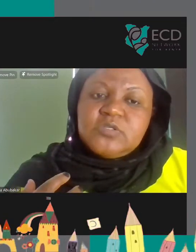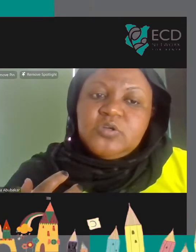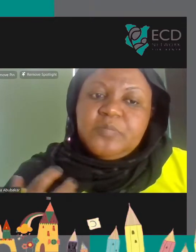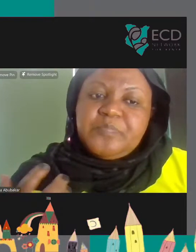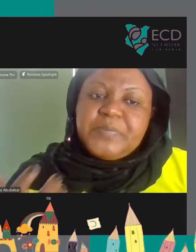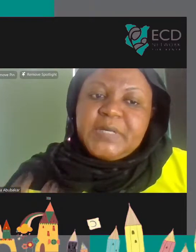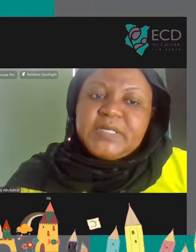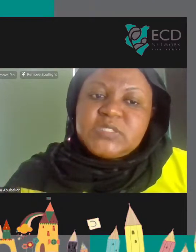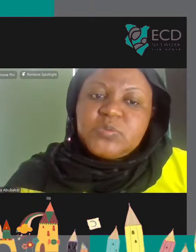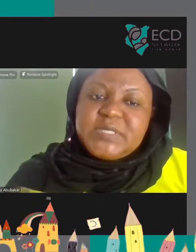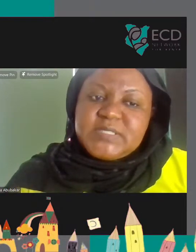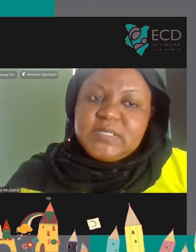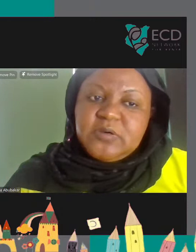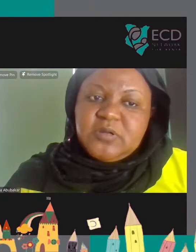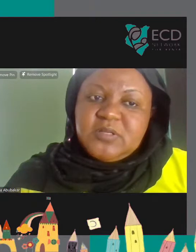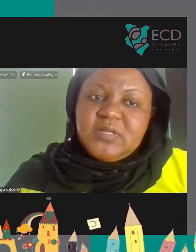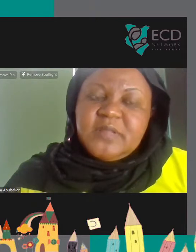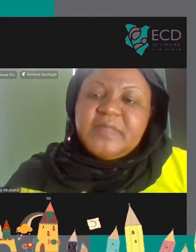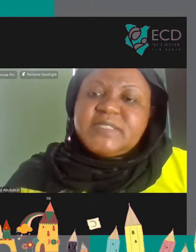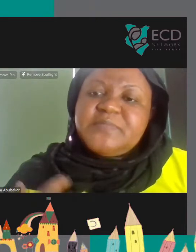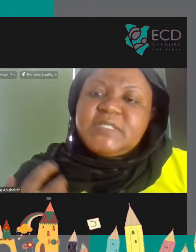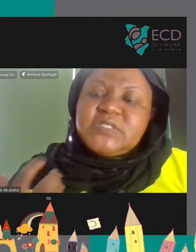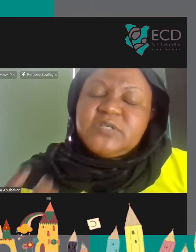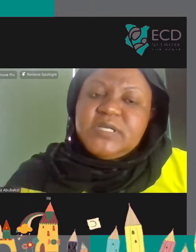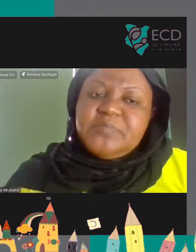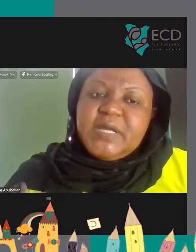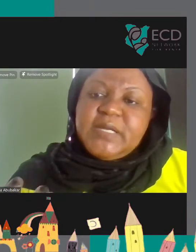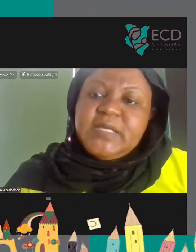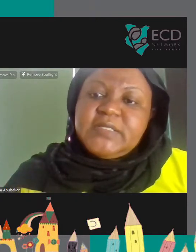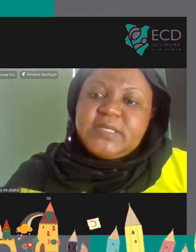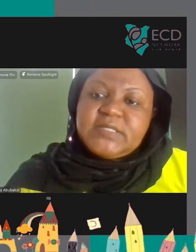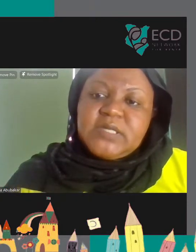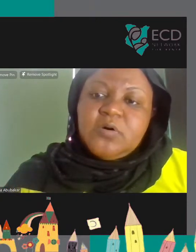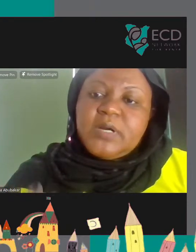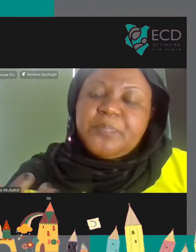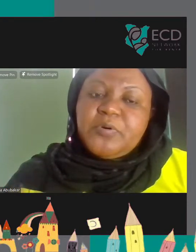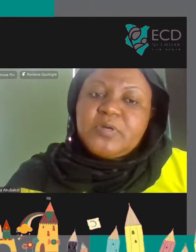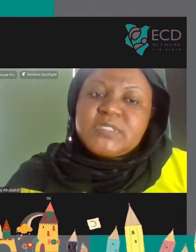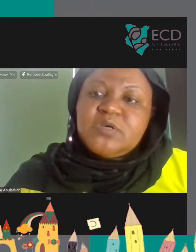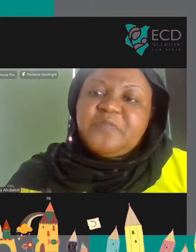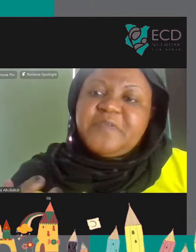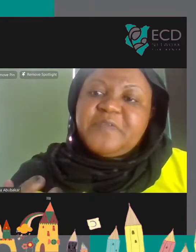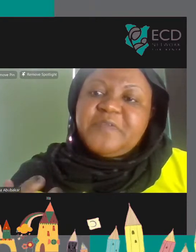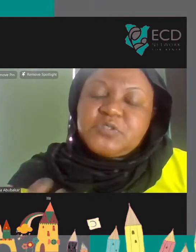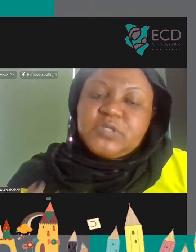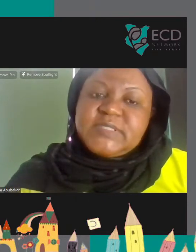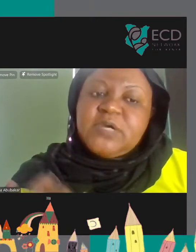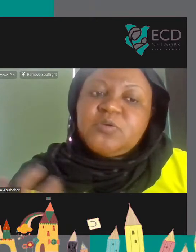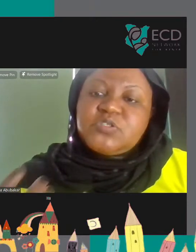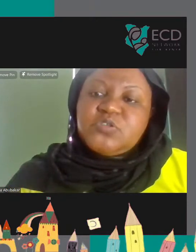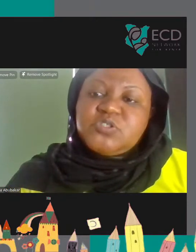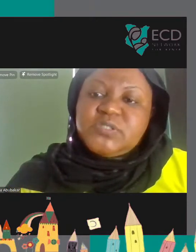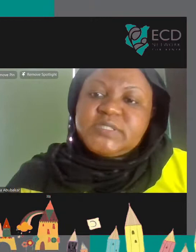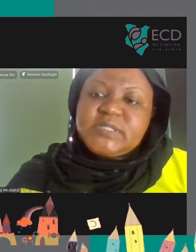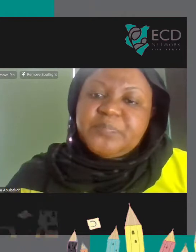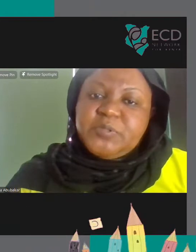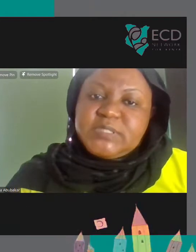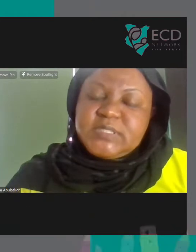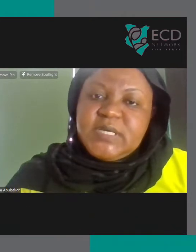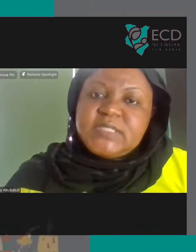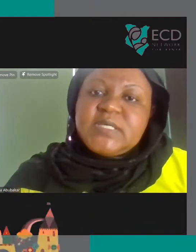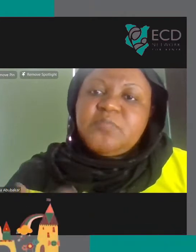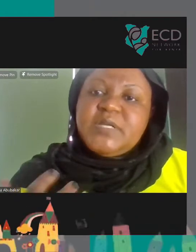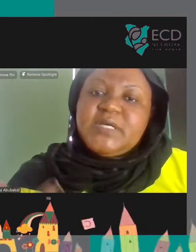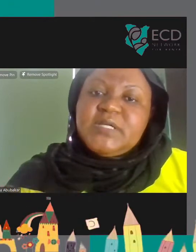instance, parents who are single, that might really be an indicator or a proxy of lack of psychosocial